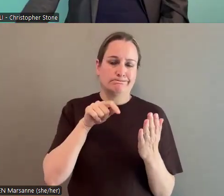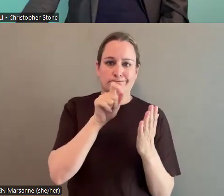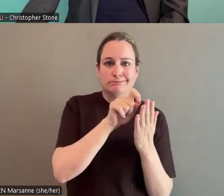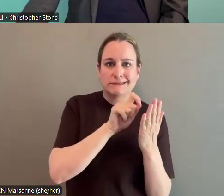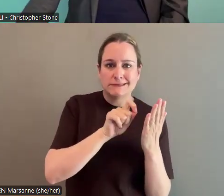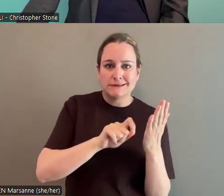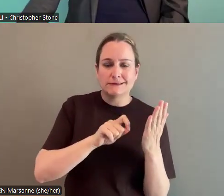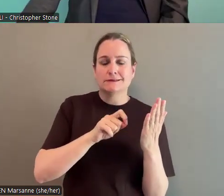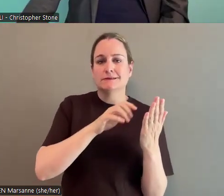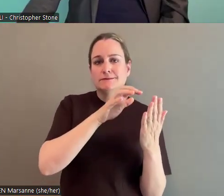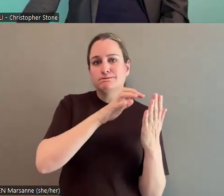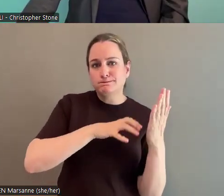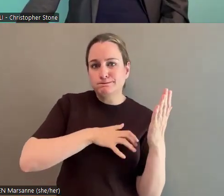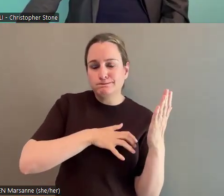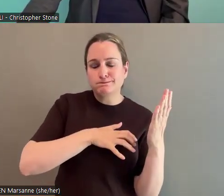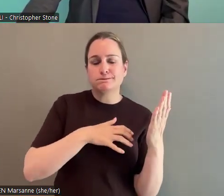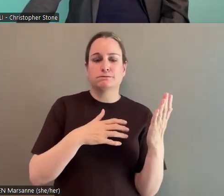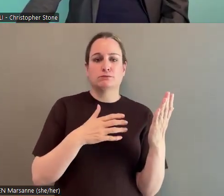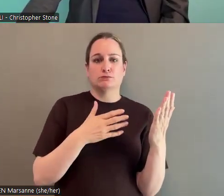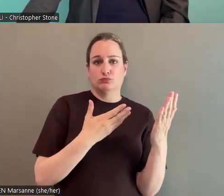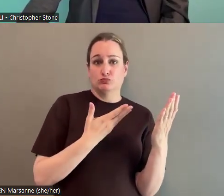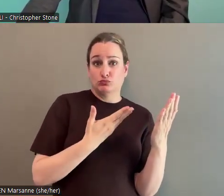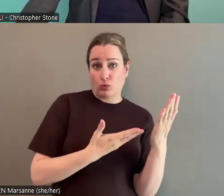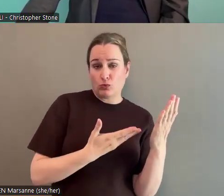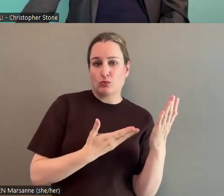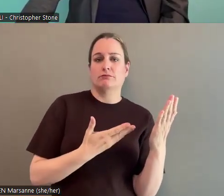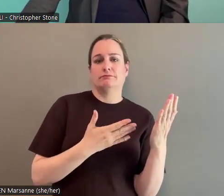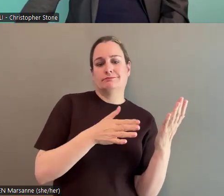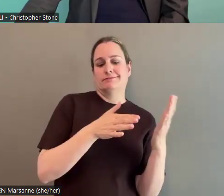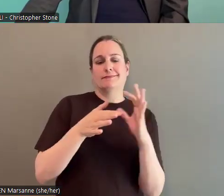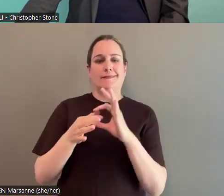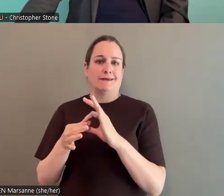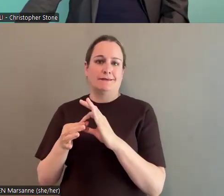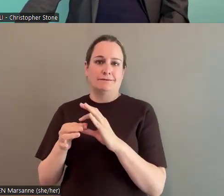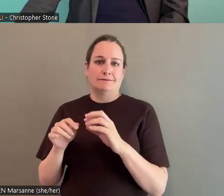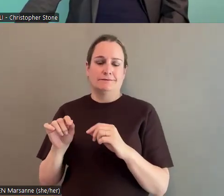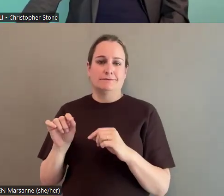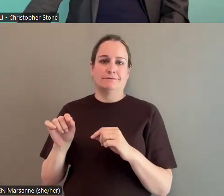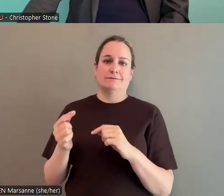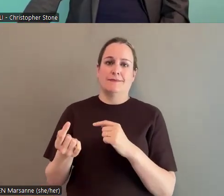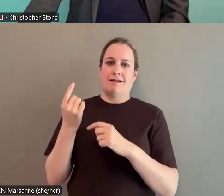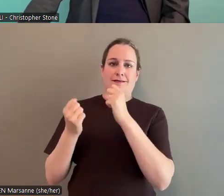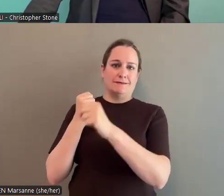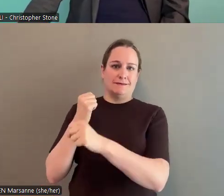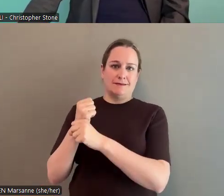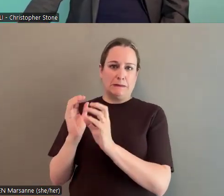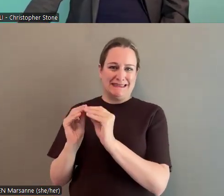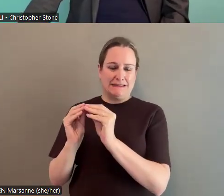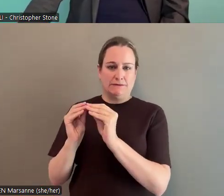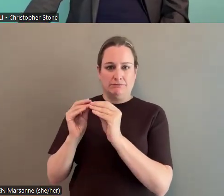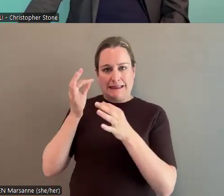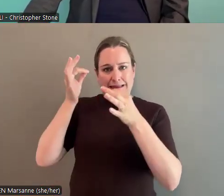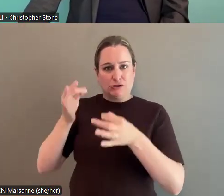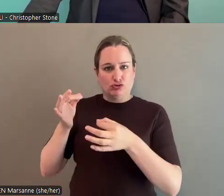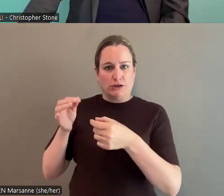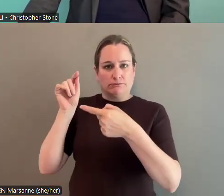so limited to just the decisions that were taken during the meeting last year. But we will make